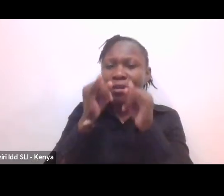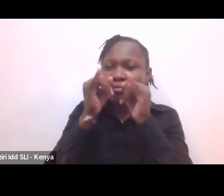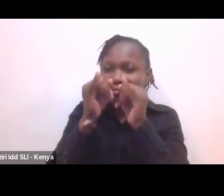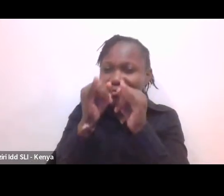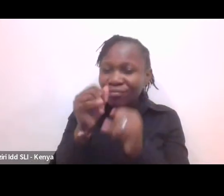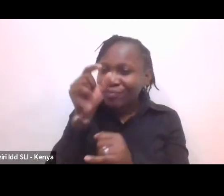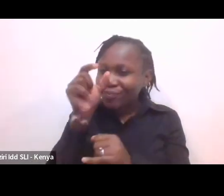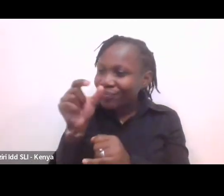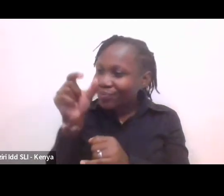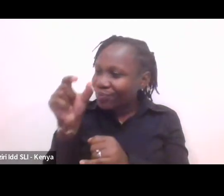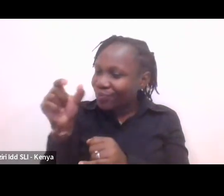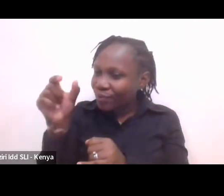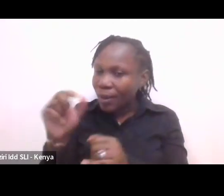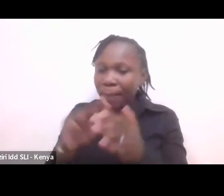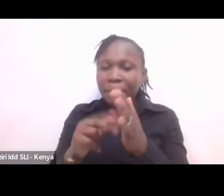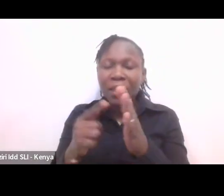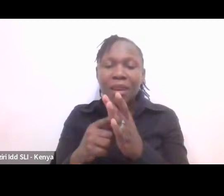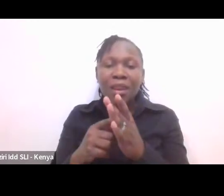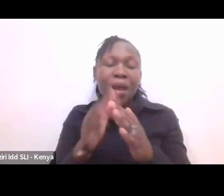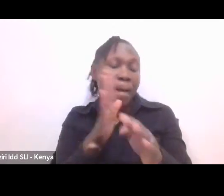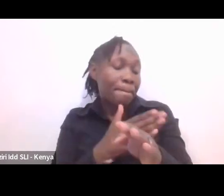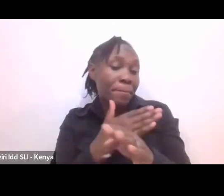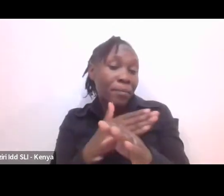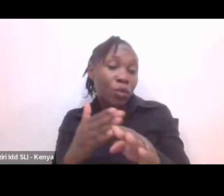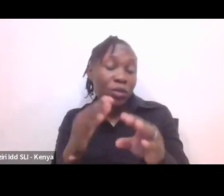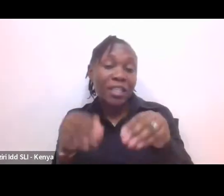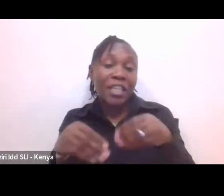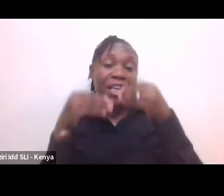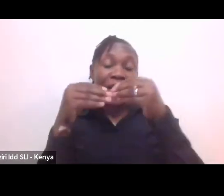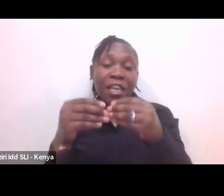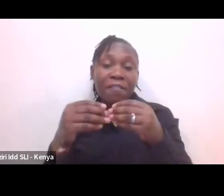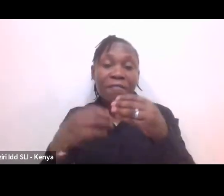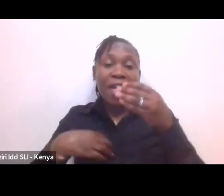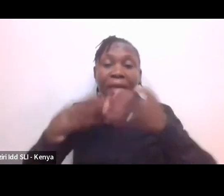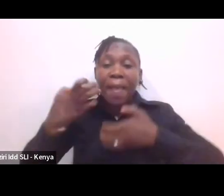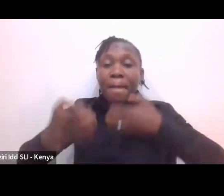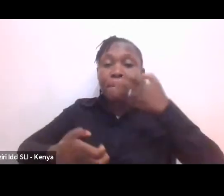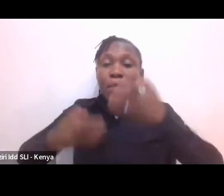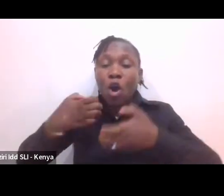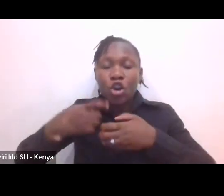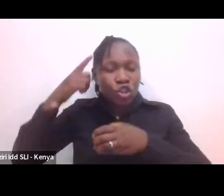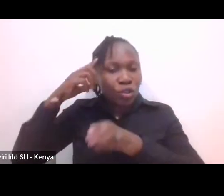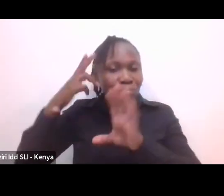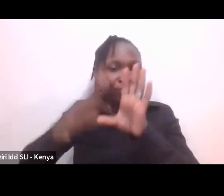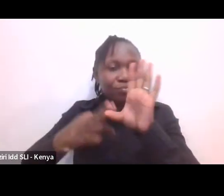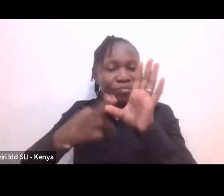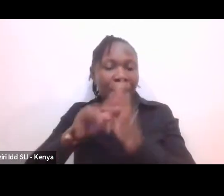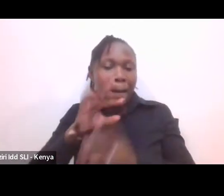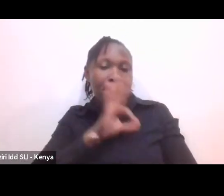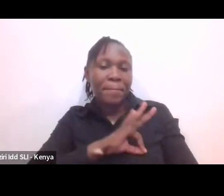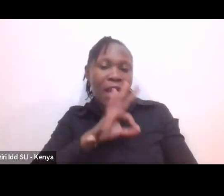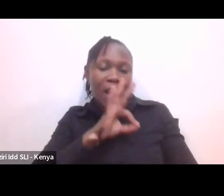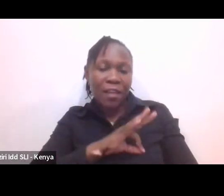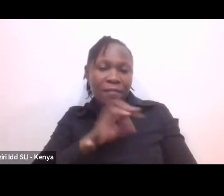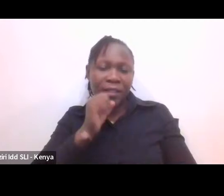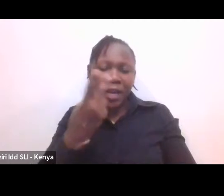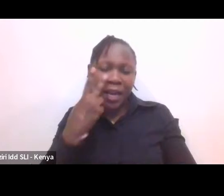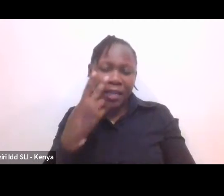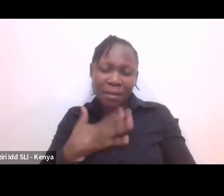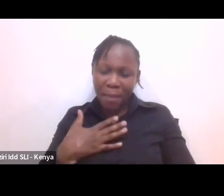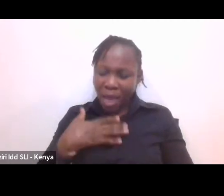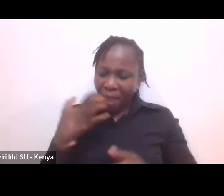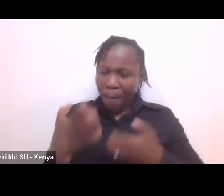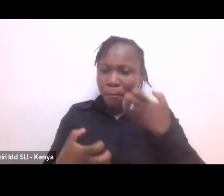Therapeutically, music offers students emotional and psychological benefits. Its power to evoke and shape emotions